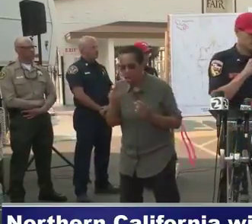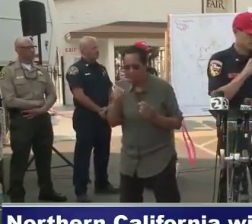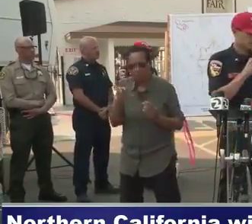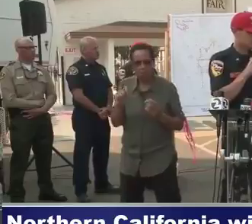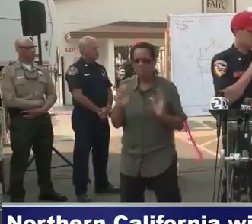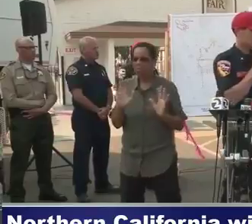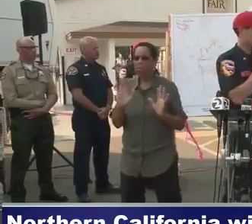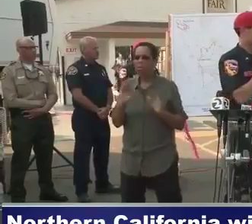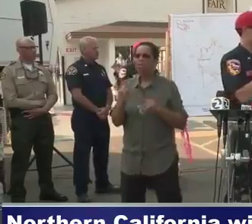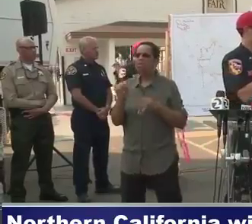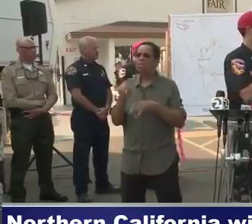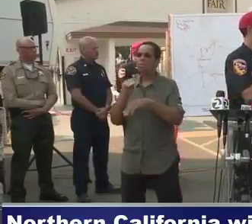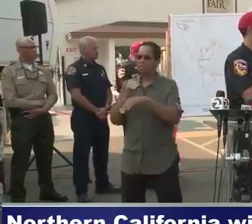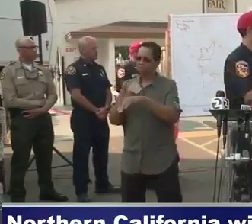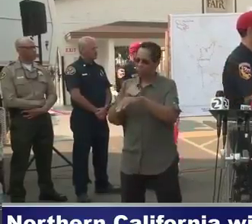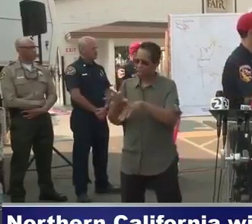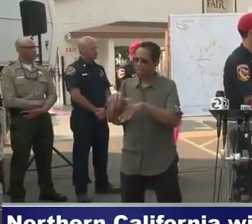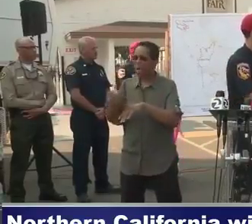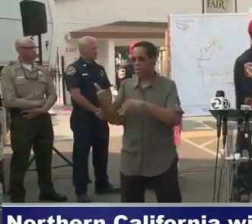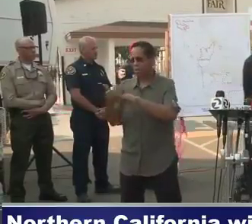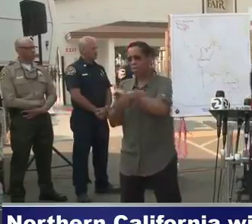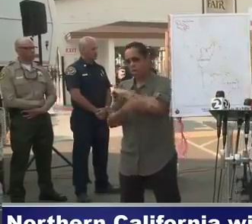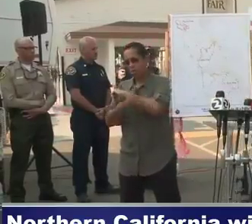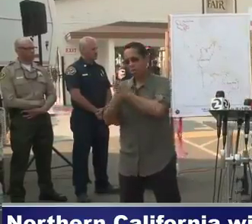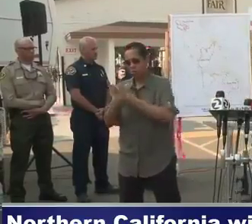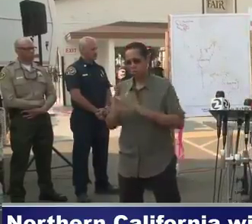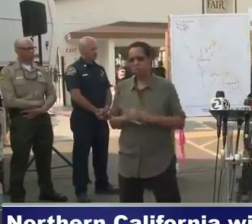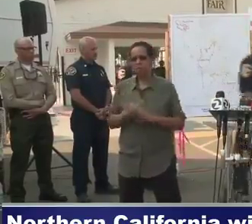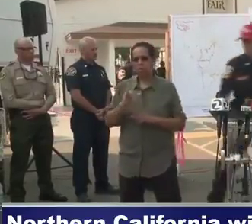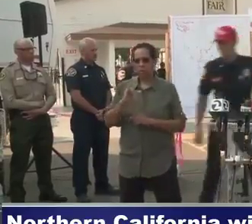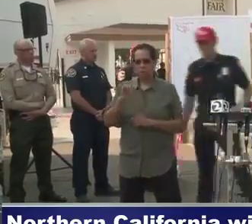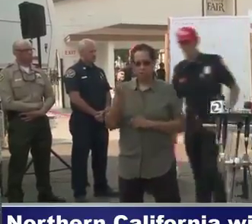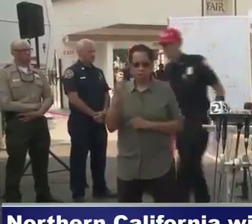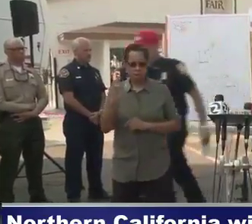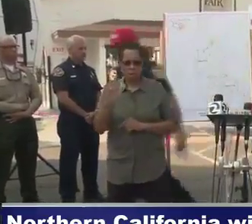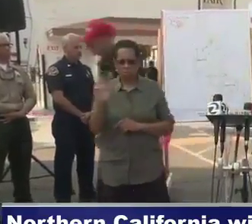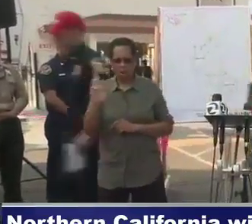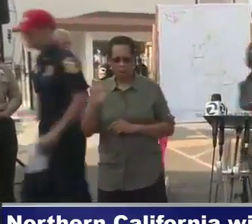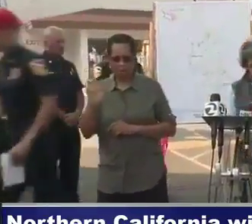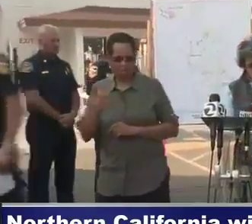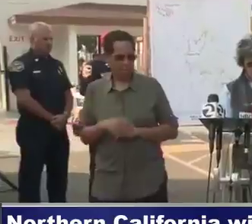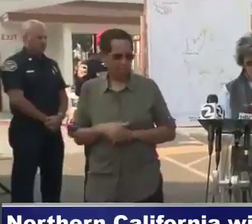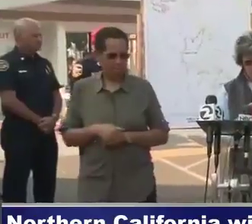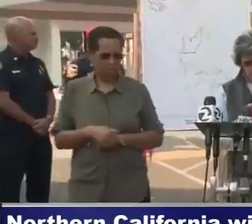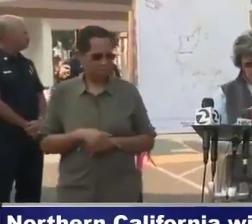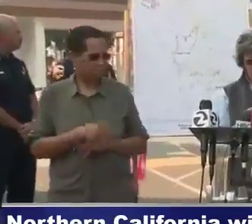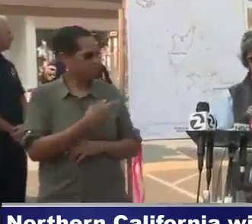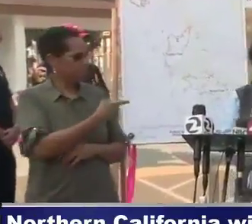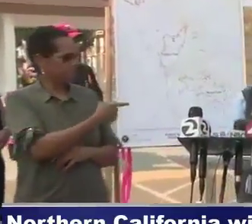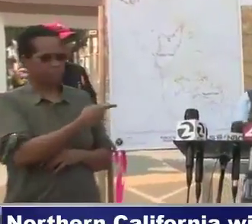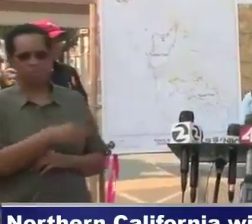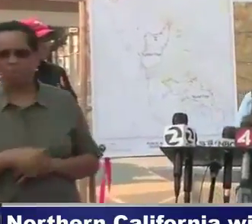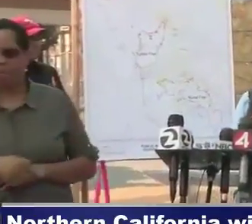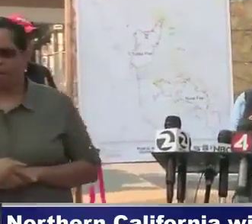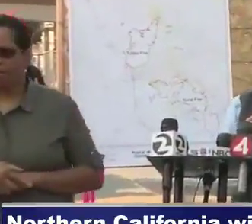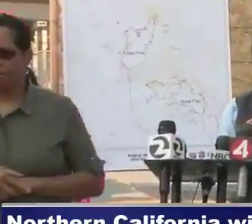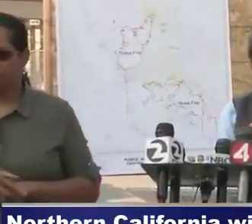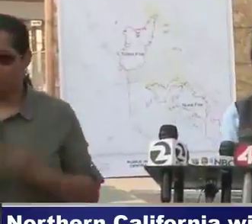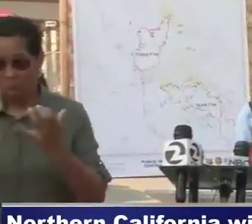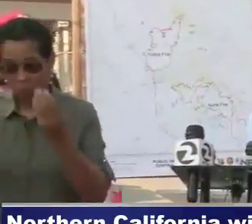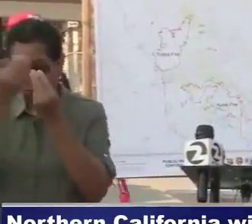Speaking next is Sonoma County District Attorney Jill Revich. Thank you. I want to let everybody know that